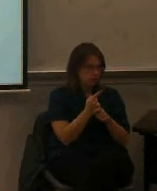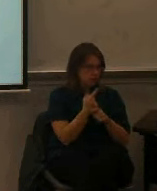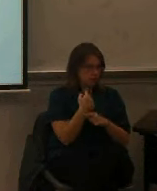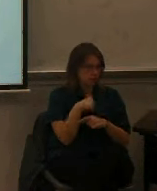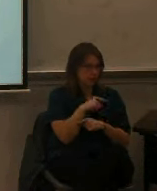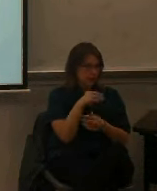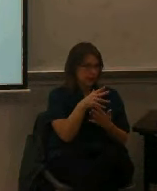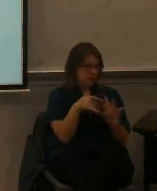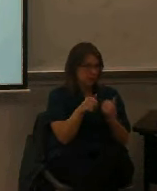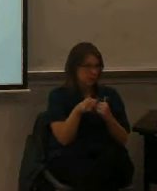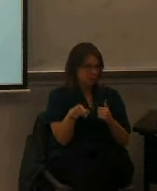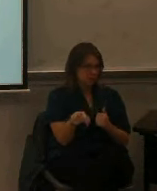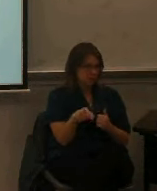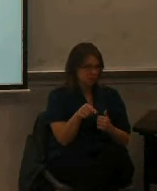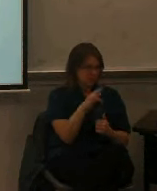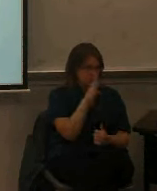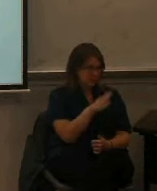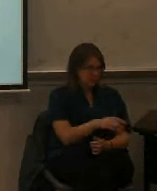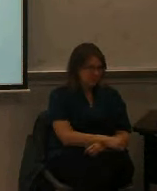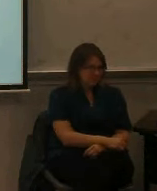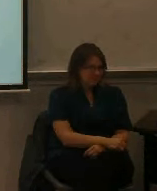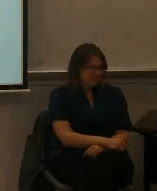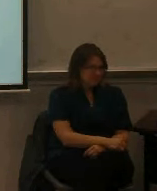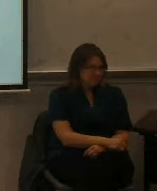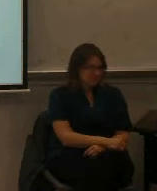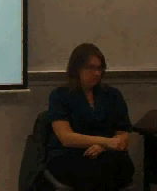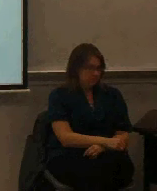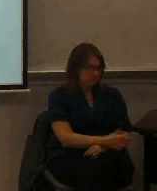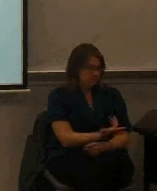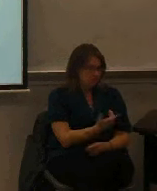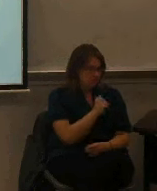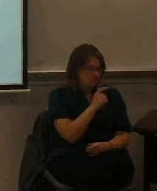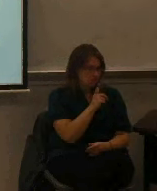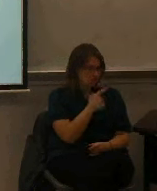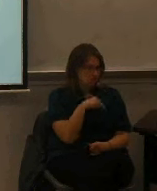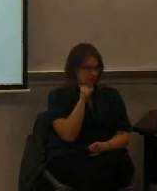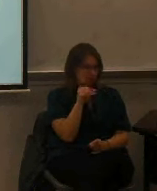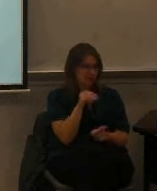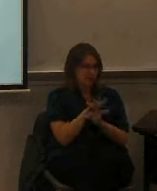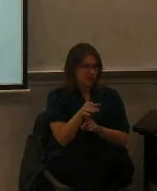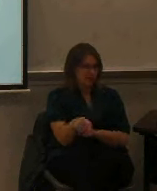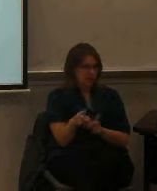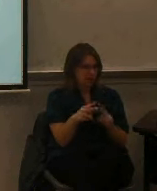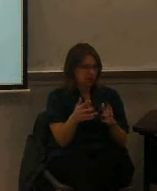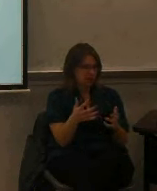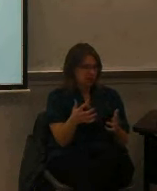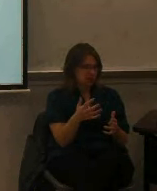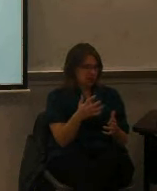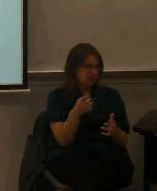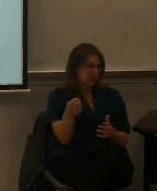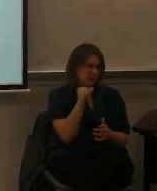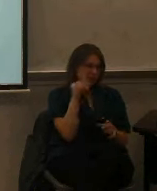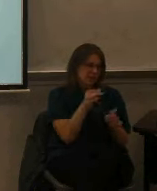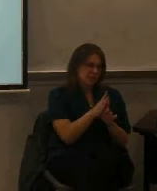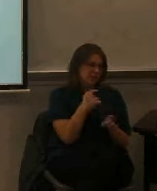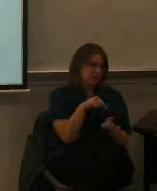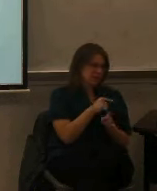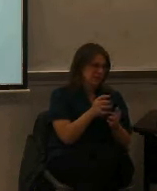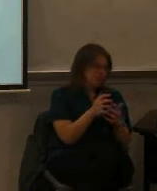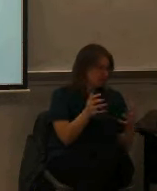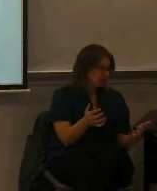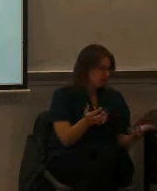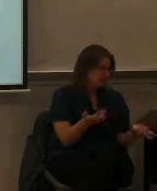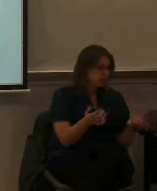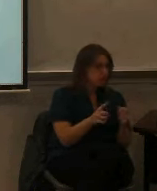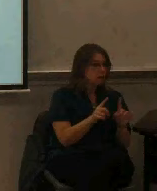any interaction with those bacteria at all. And we don't affect them very much, they don't affect us. Right?